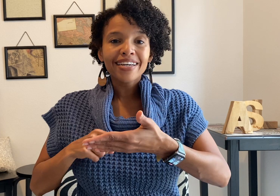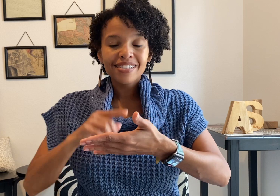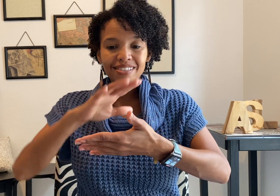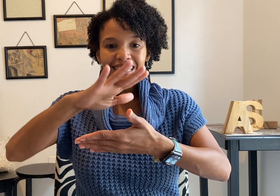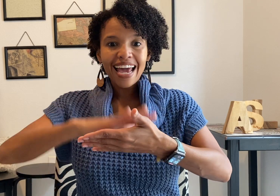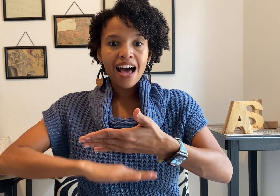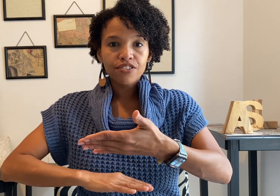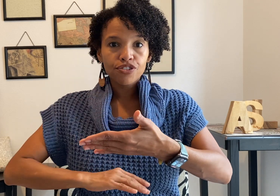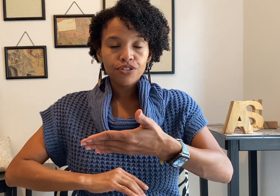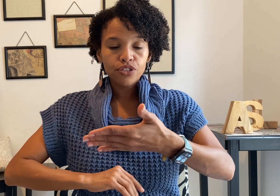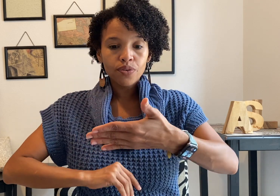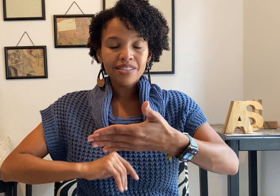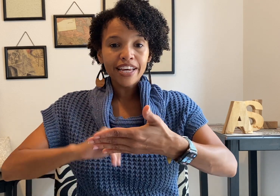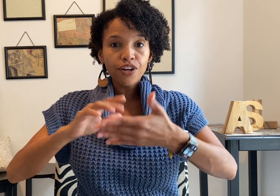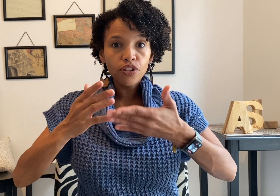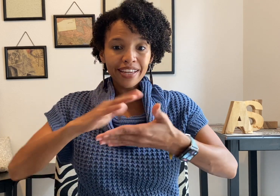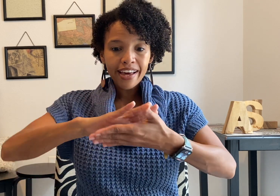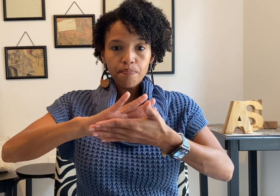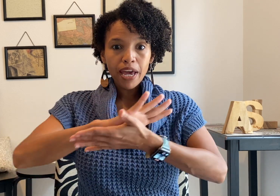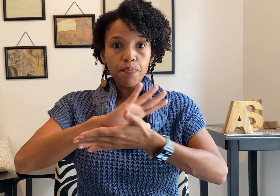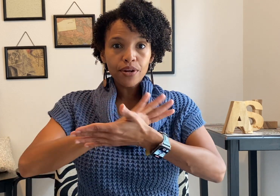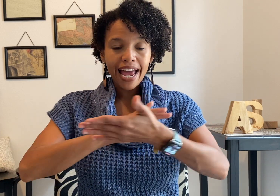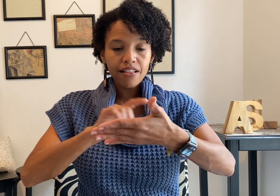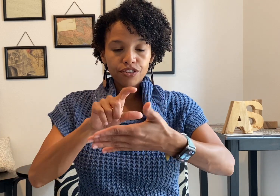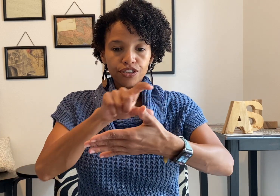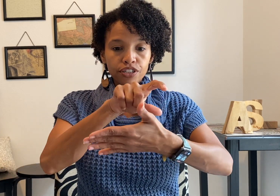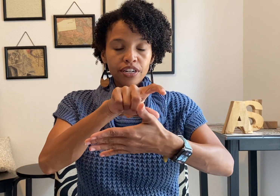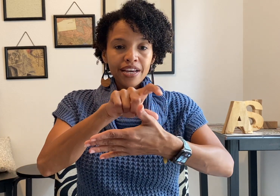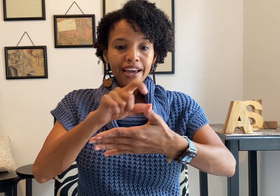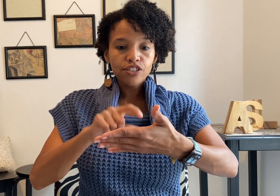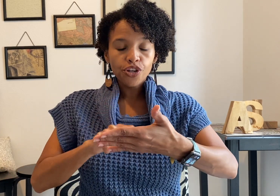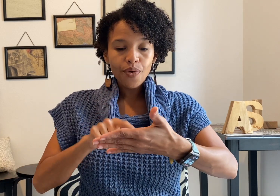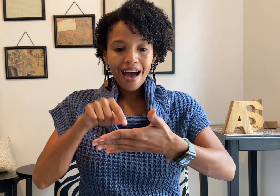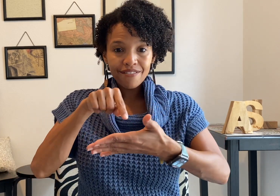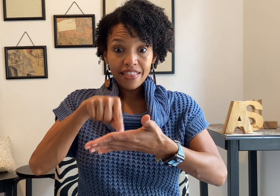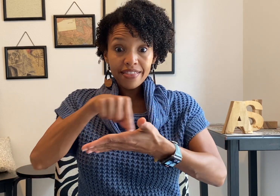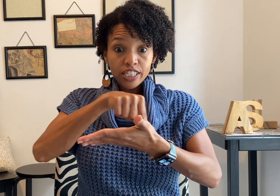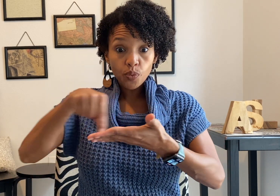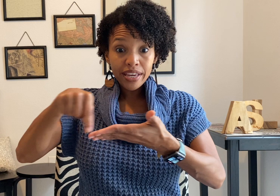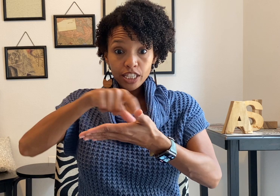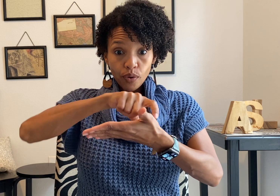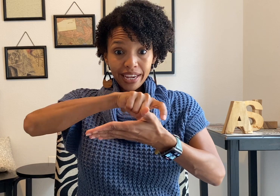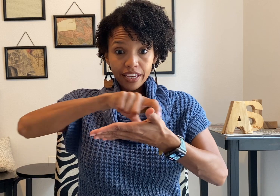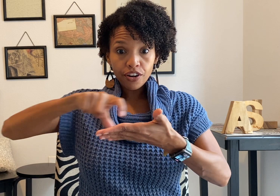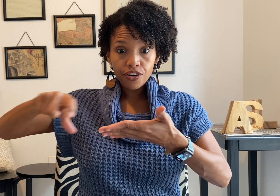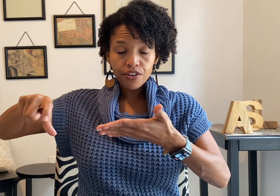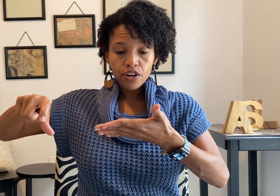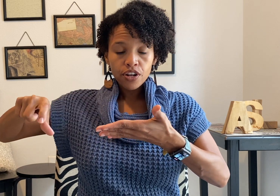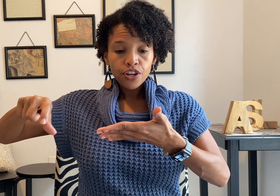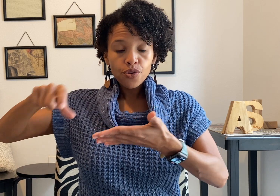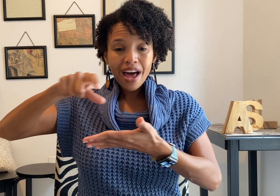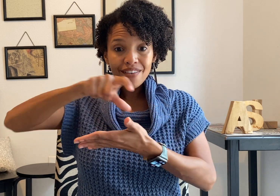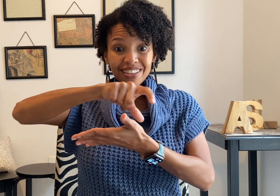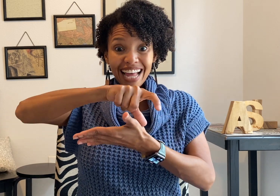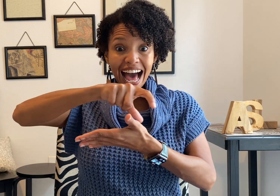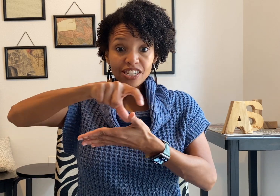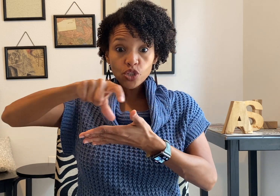utilizes the calendar. So it's like you're looking at a paper calendar, and so you have this week is right here. You'd have last week